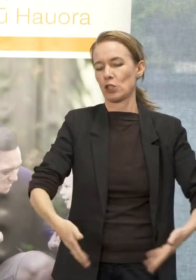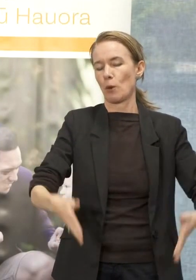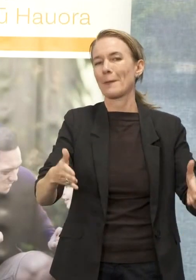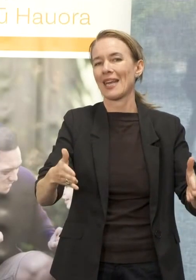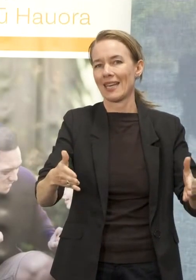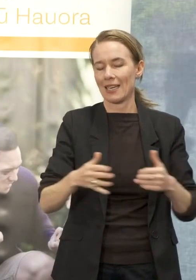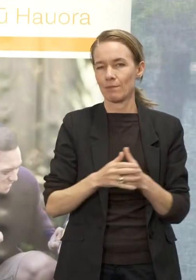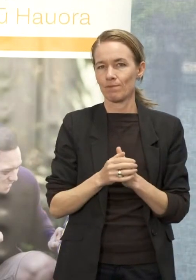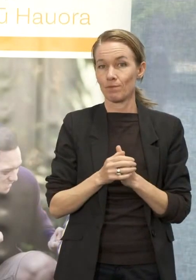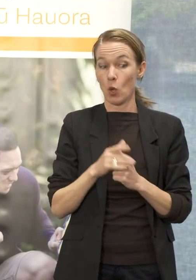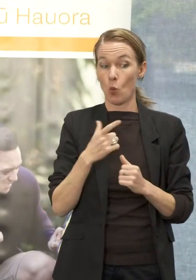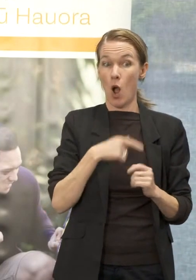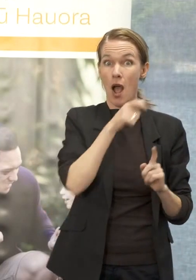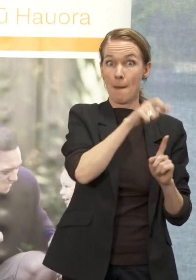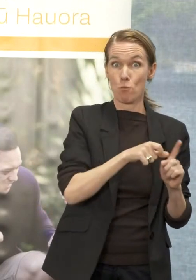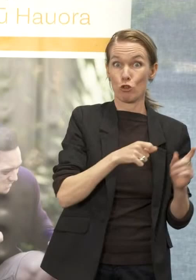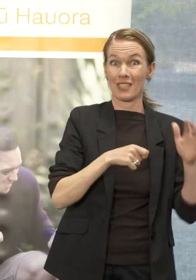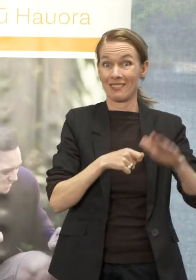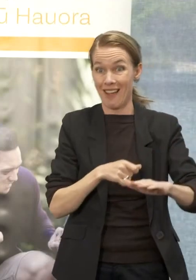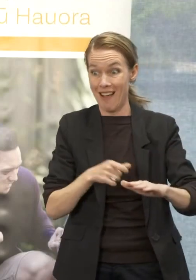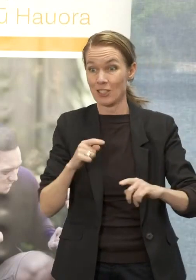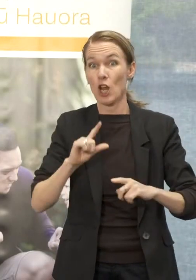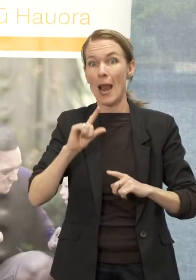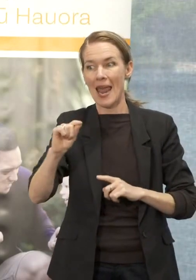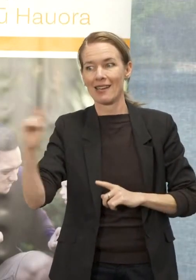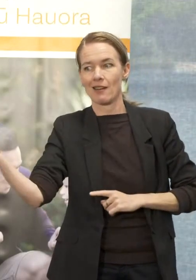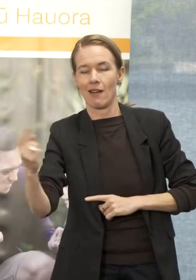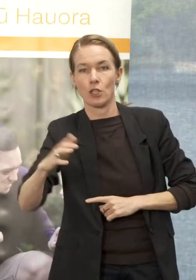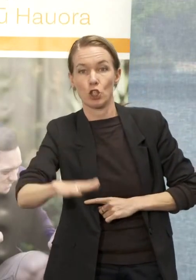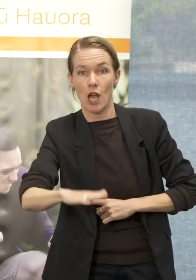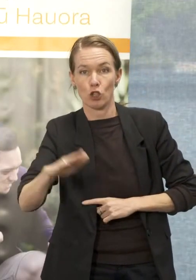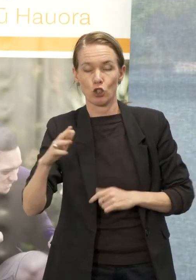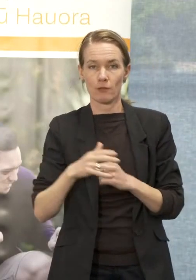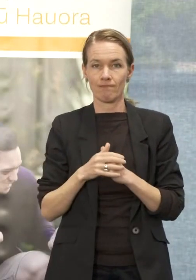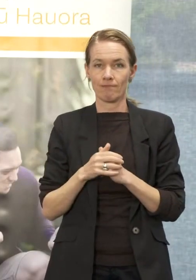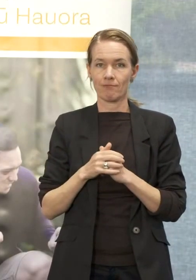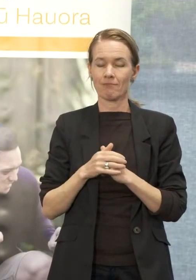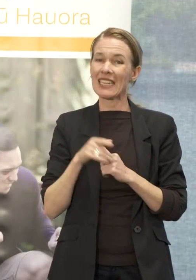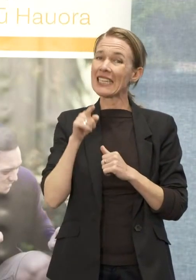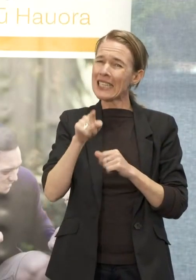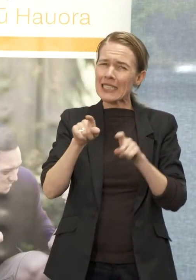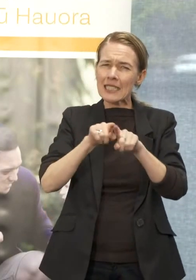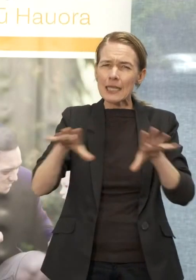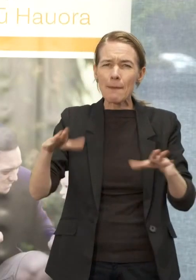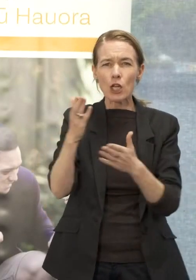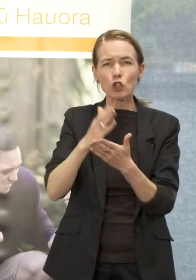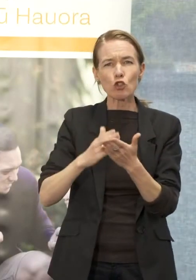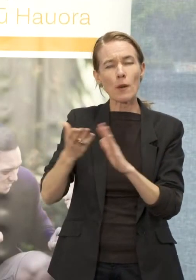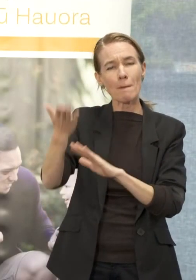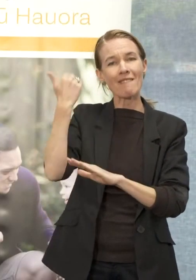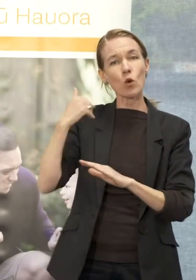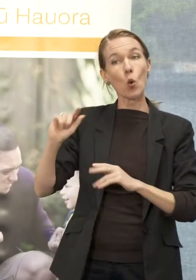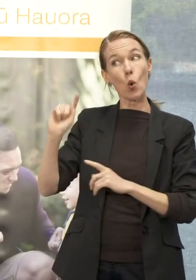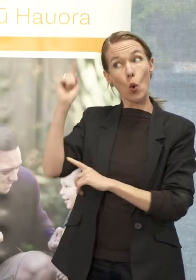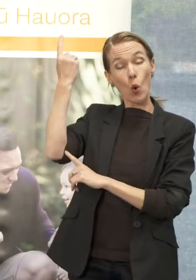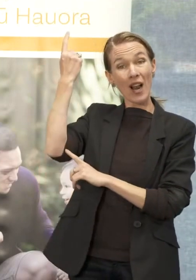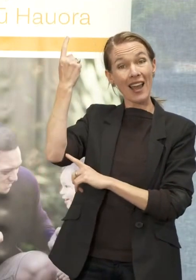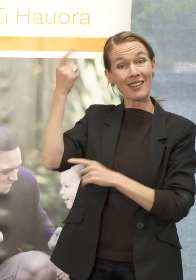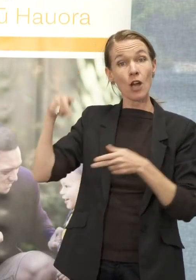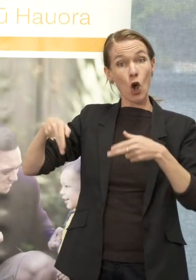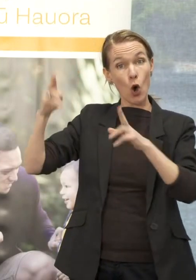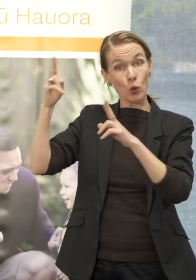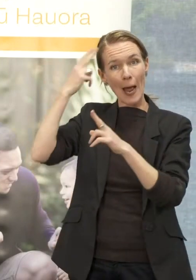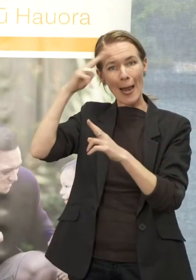This is not dissimilar to the case at the Ridges in Auckland, where we believe a maintenance worker may have picked the virus up from pressing a